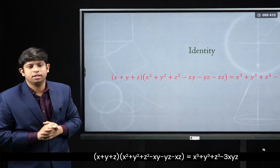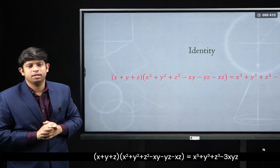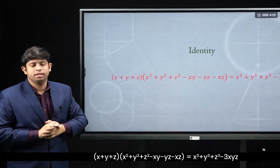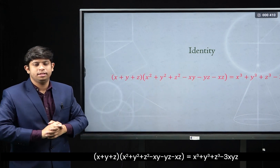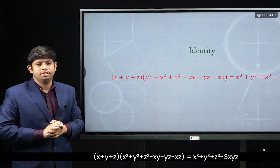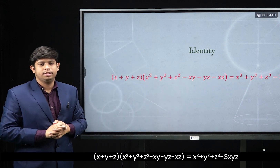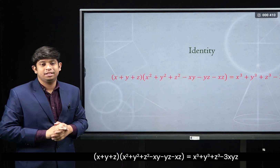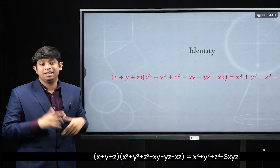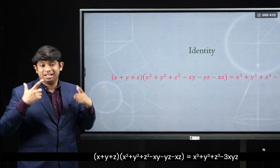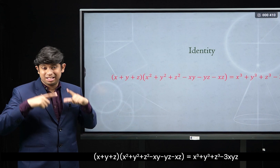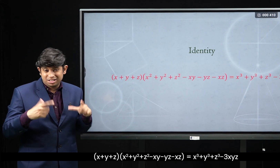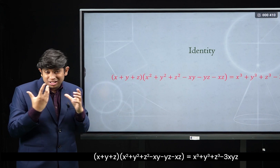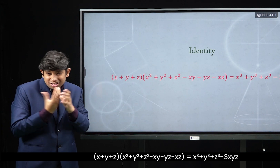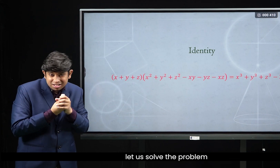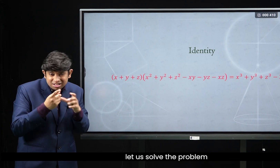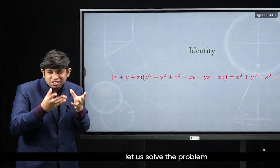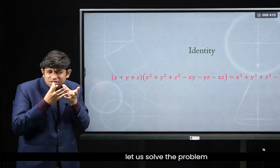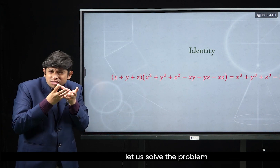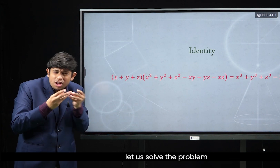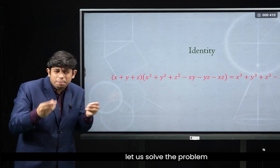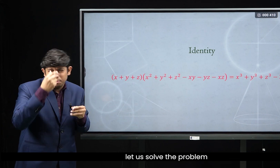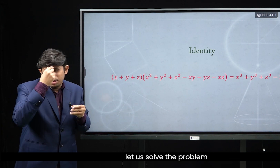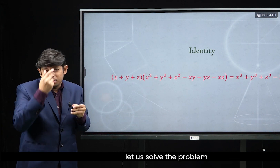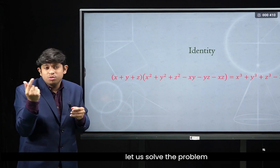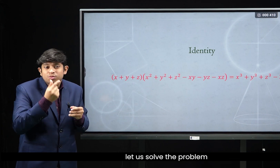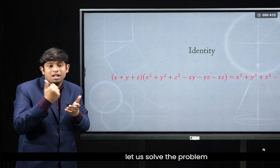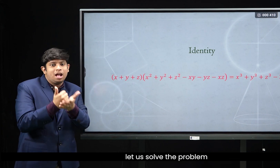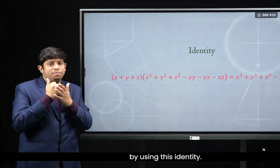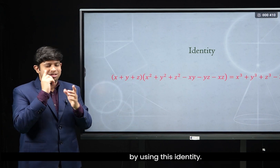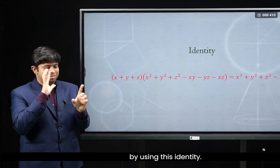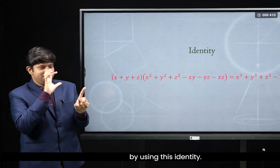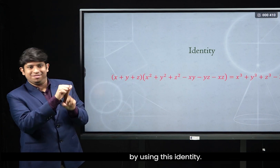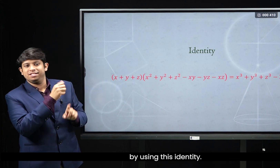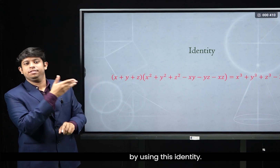plus z cube minus 3xyz. Let us solve a problem by using this identity.